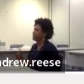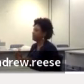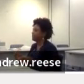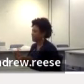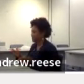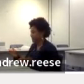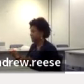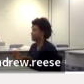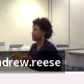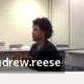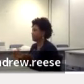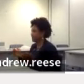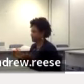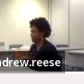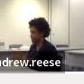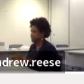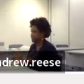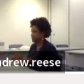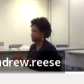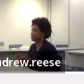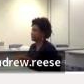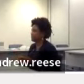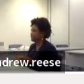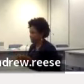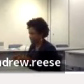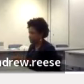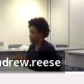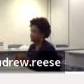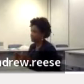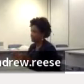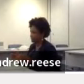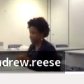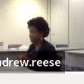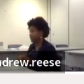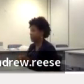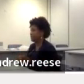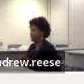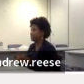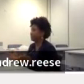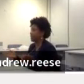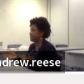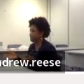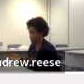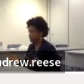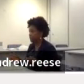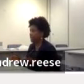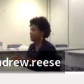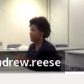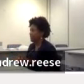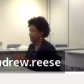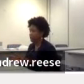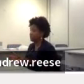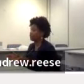waiver. The service coordinator gives a 30-day notice of that transition, and they also have meetings with